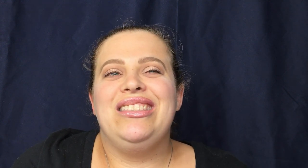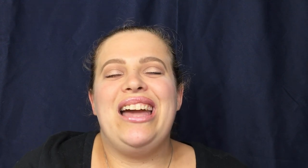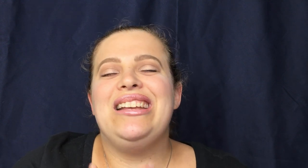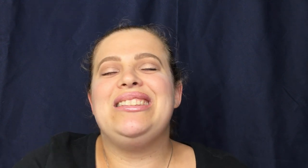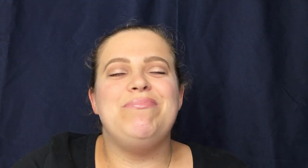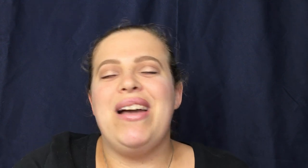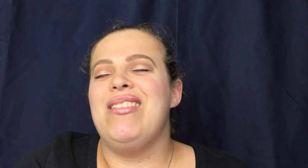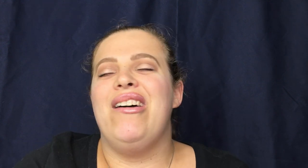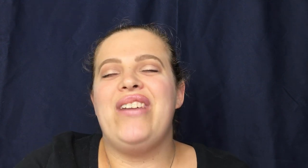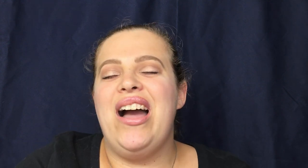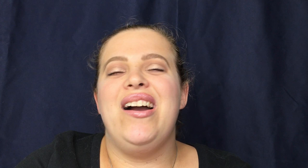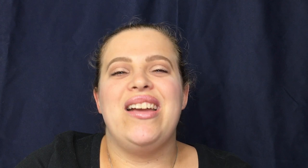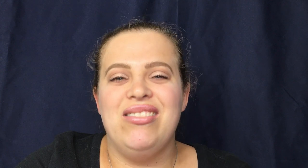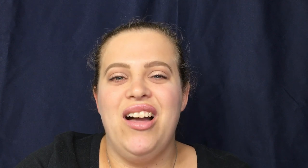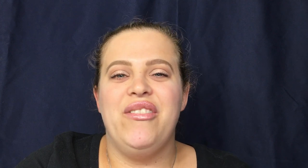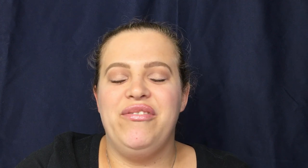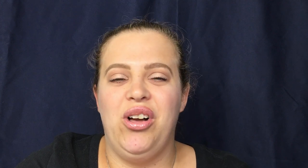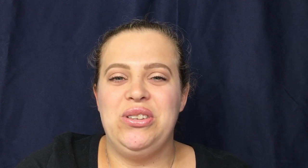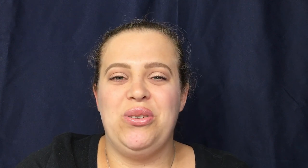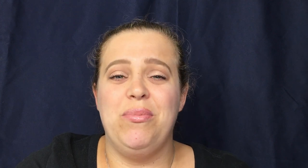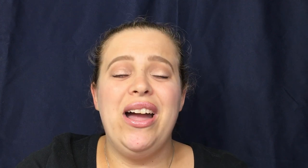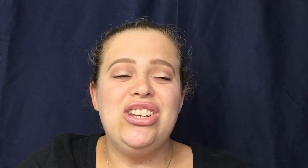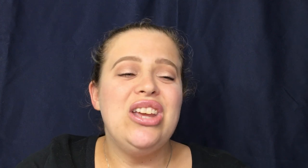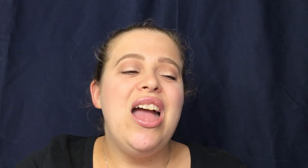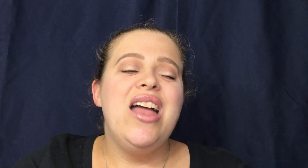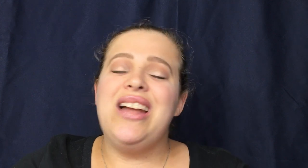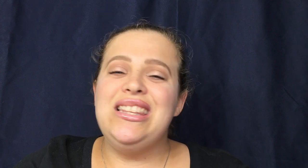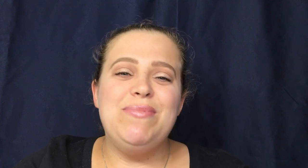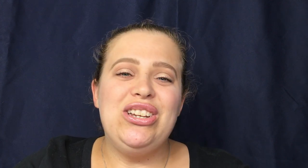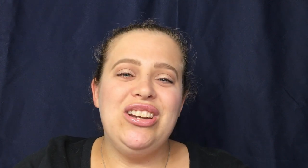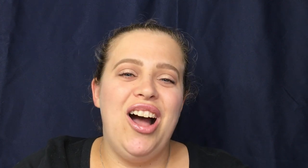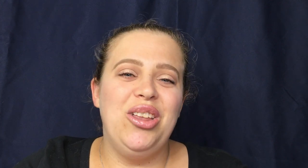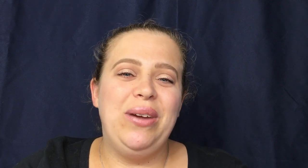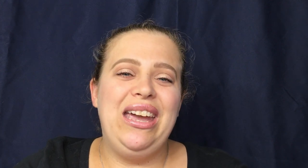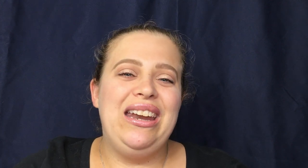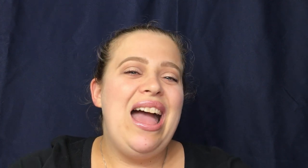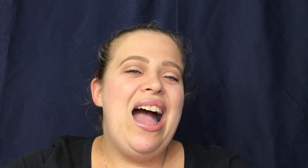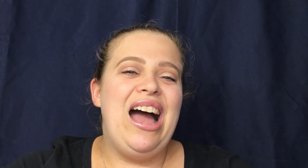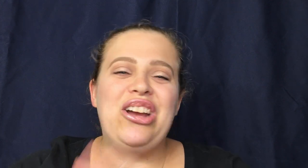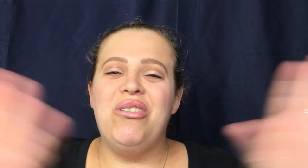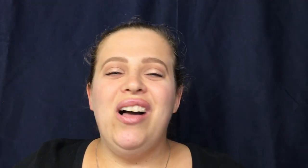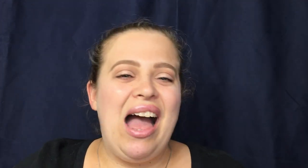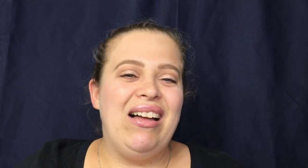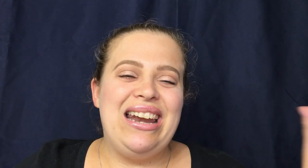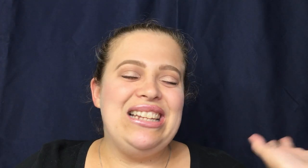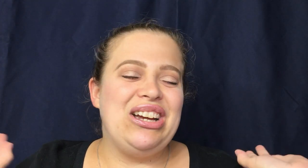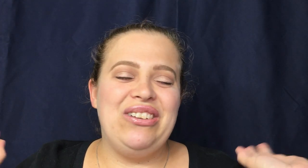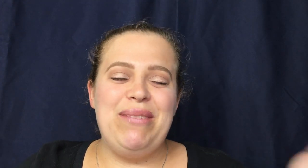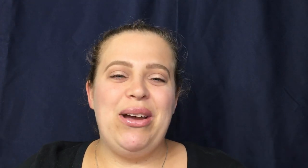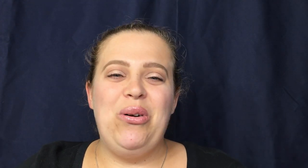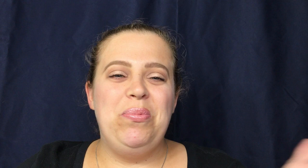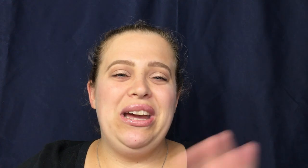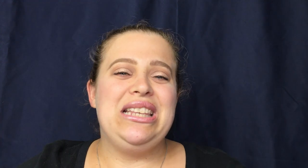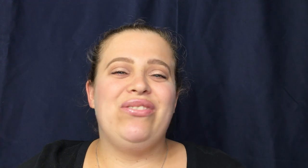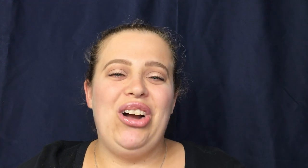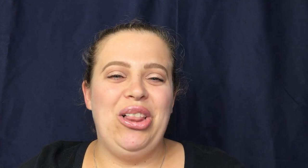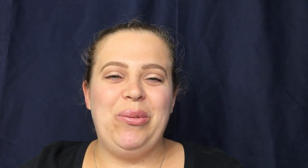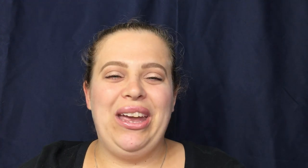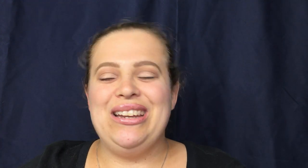That is my love. I love fall so much. Not to mention Halloween. I go all out and I decorate my whole place for Halloween. So